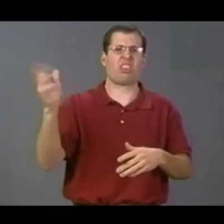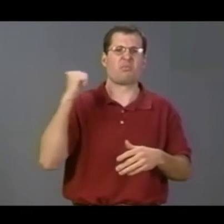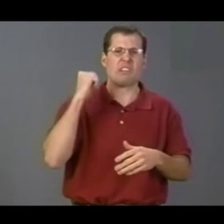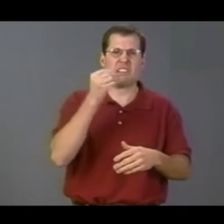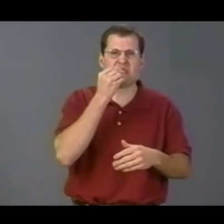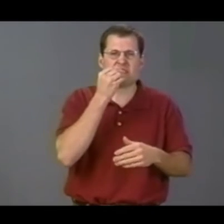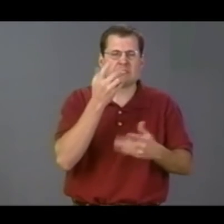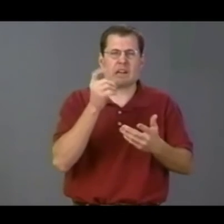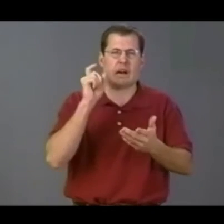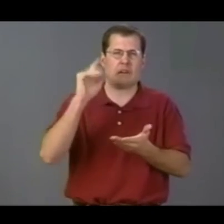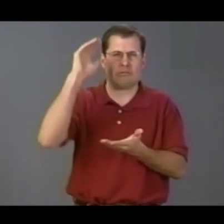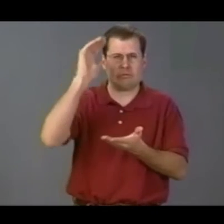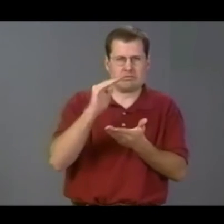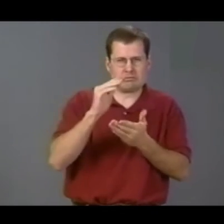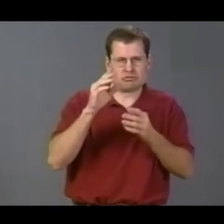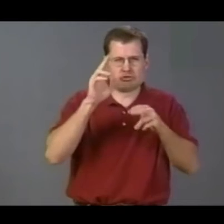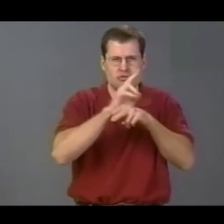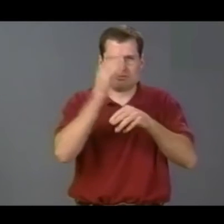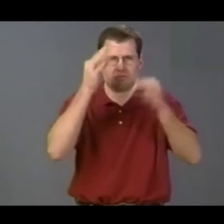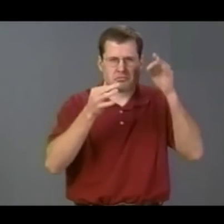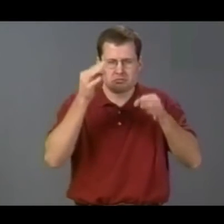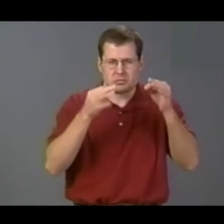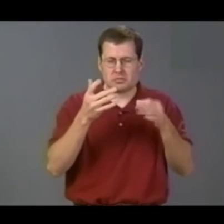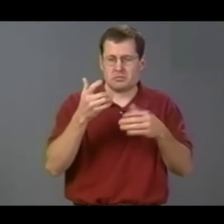lunch or dinner, and they don't want to eat.